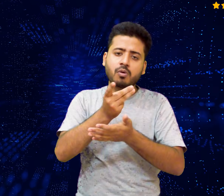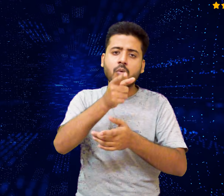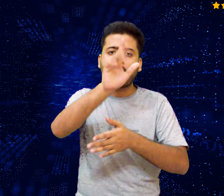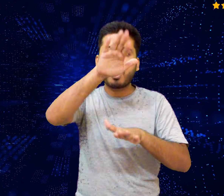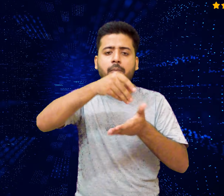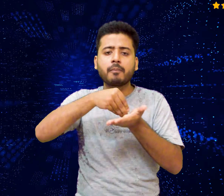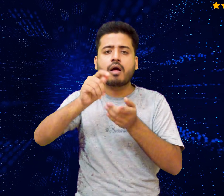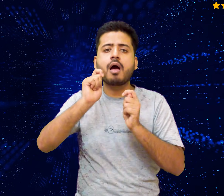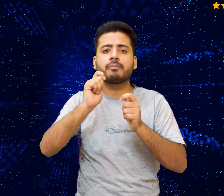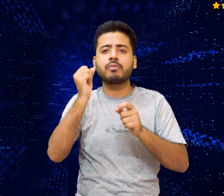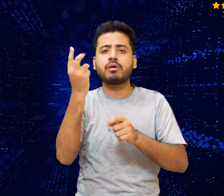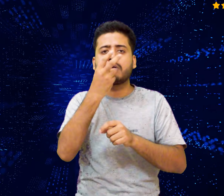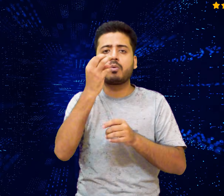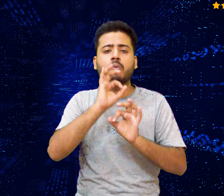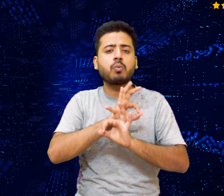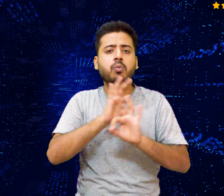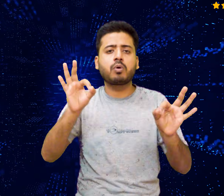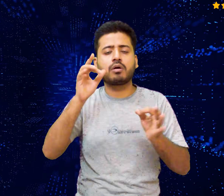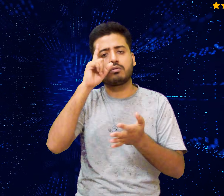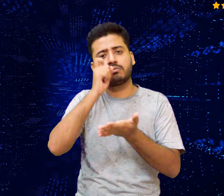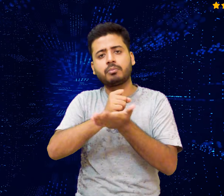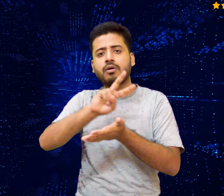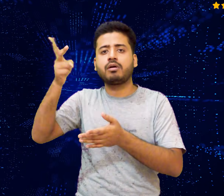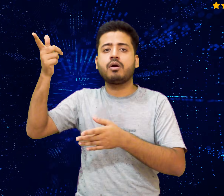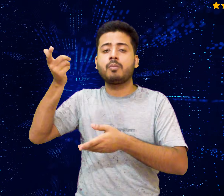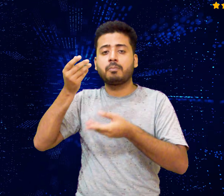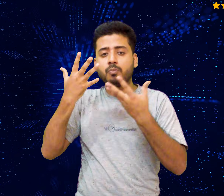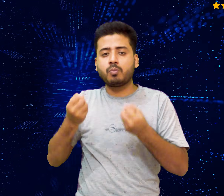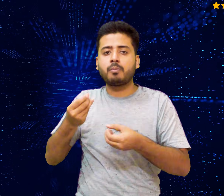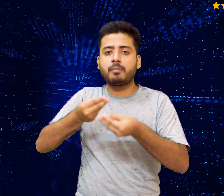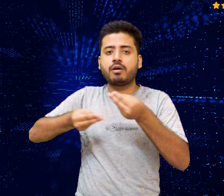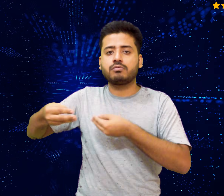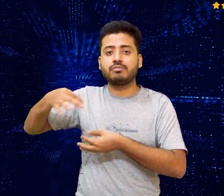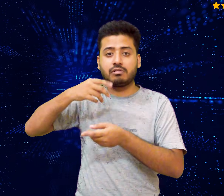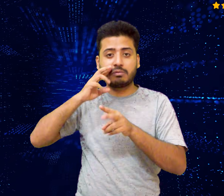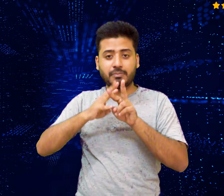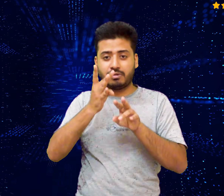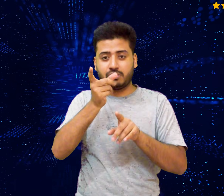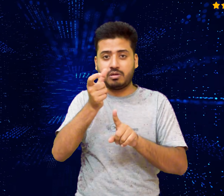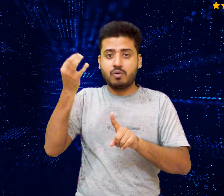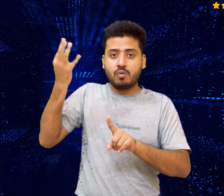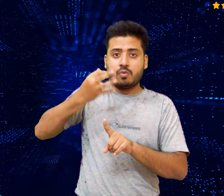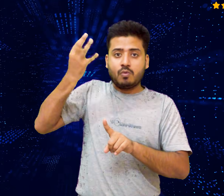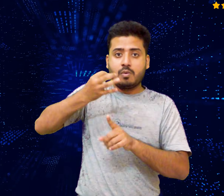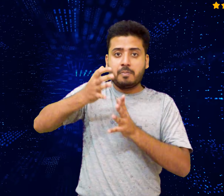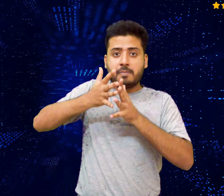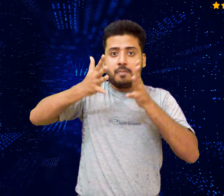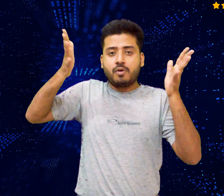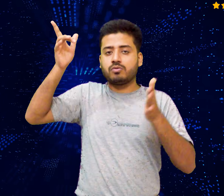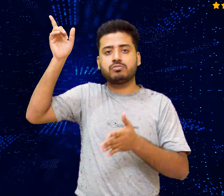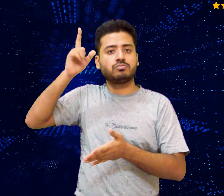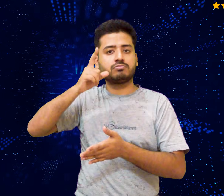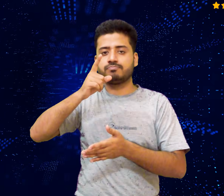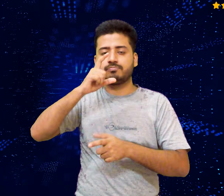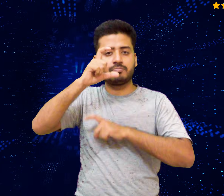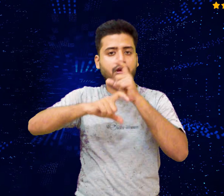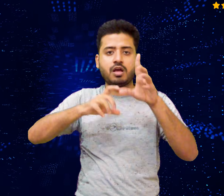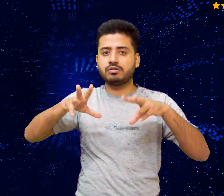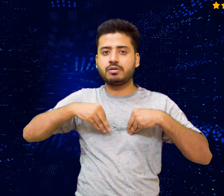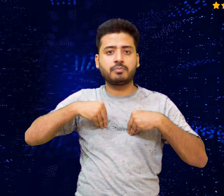operating system up to date with the latest security patches and updates. Hackers often exploit known vulnerabilities in outdated